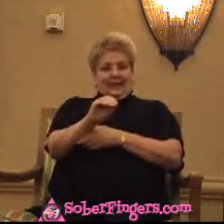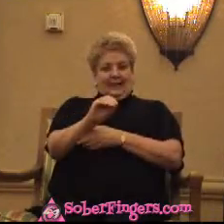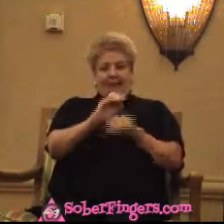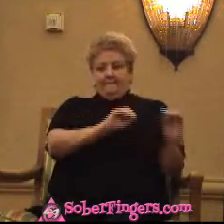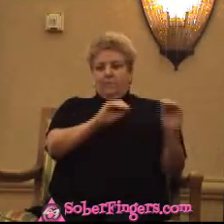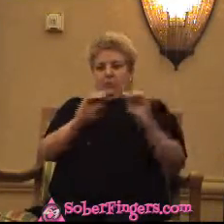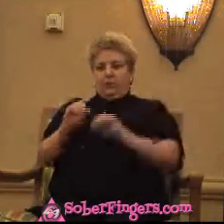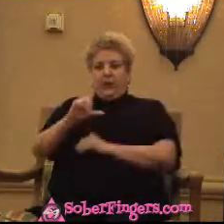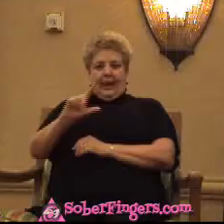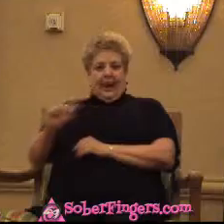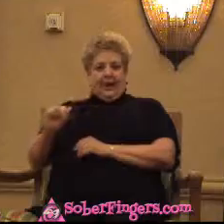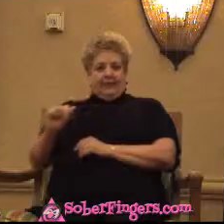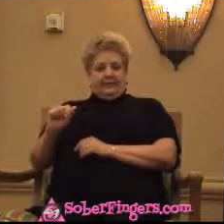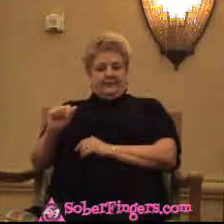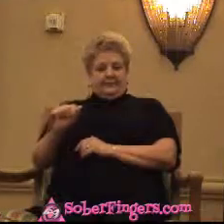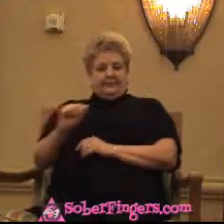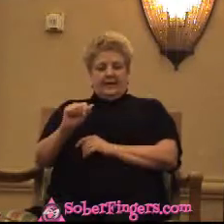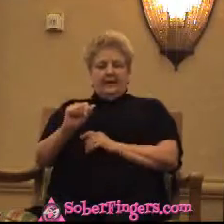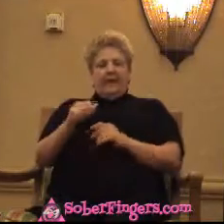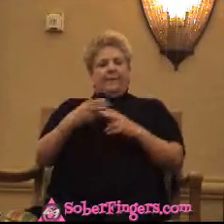And so, deals, regardless of whether they're good